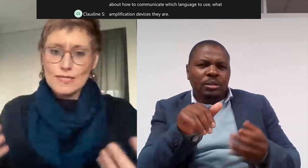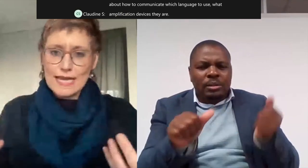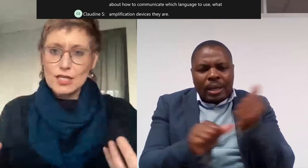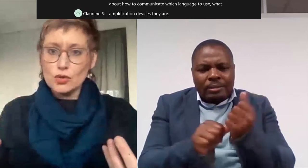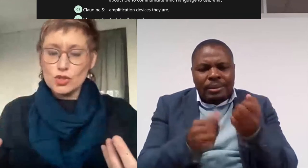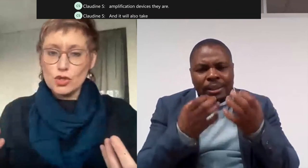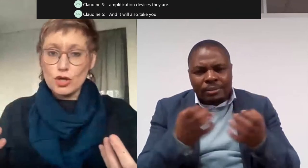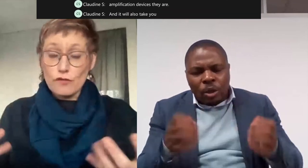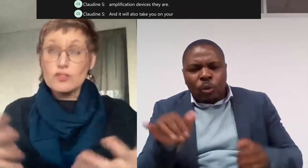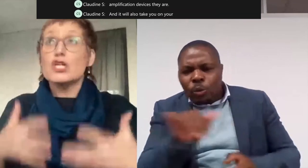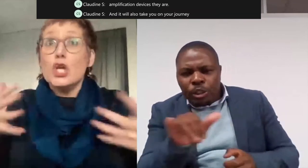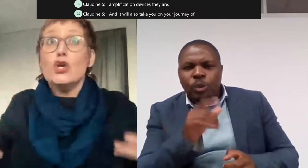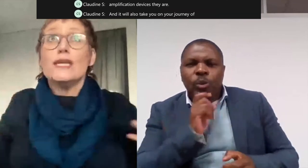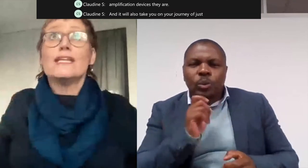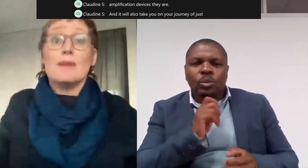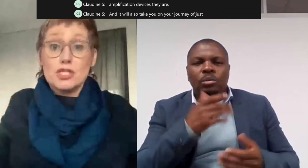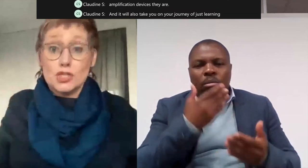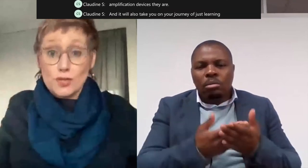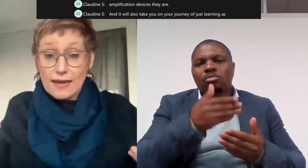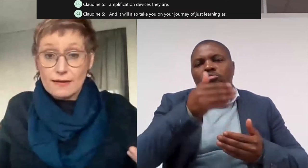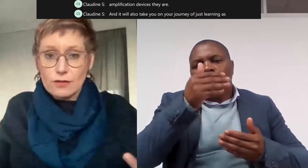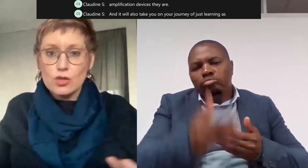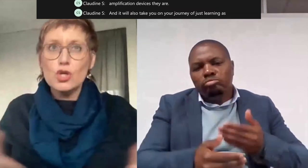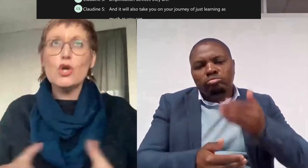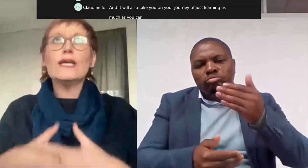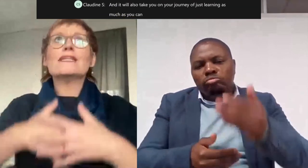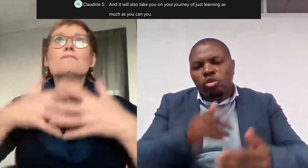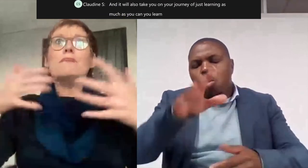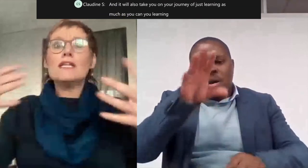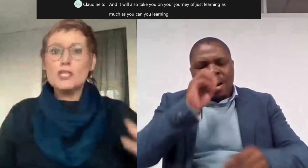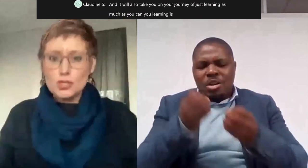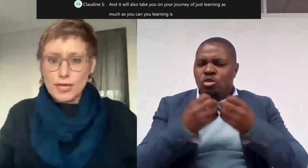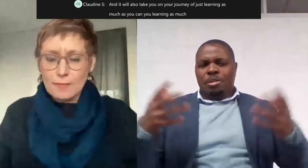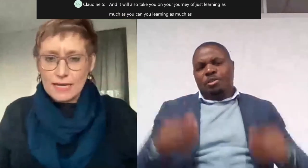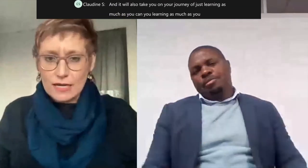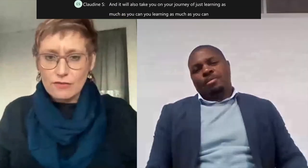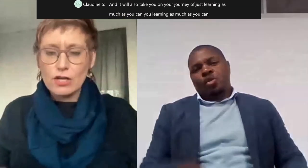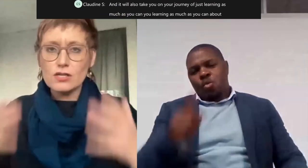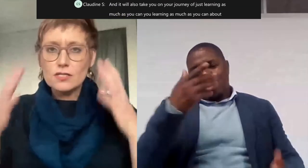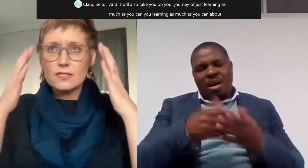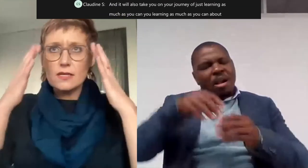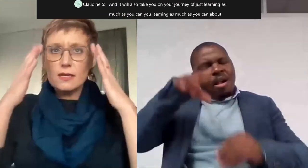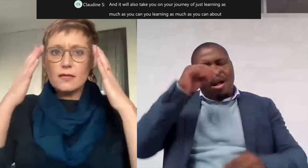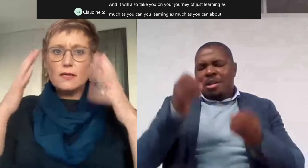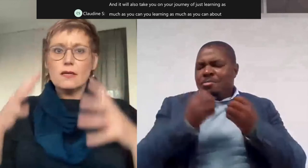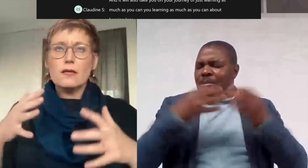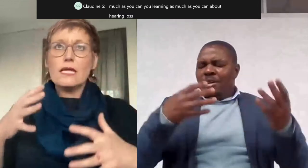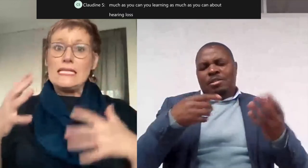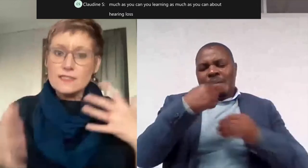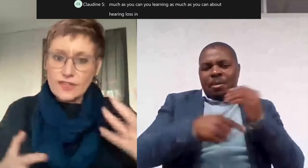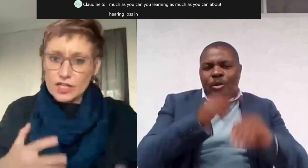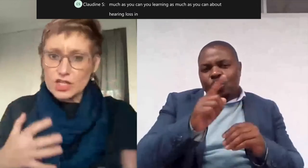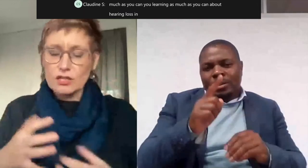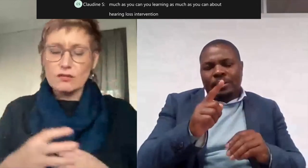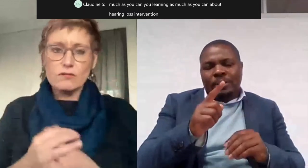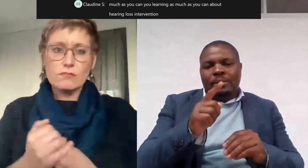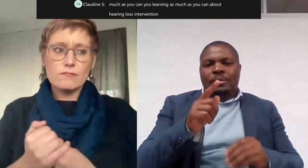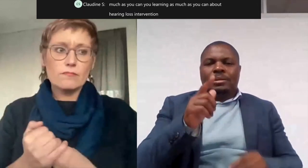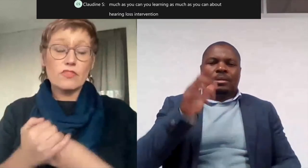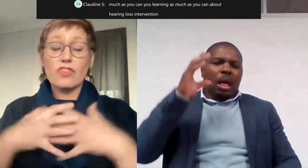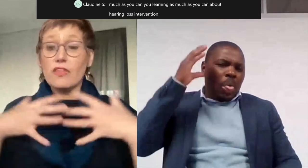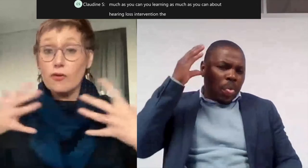And it'll also take you on your journey of just learning as much as you can. You're learning as much as you can about hearing loss,